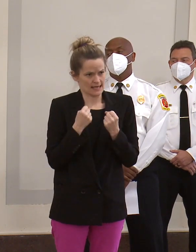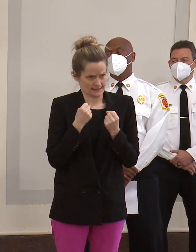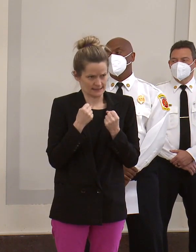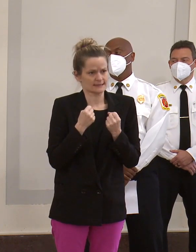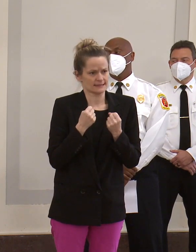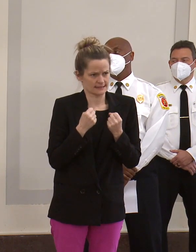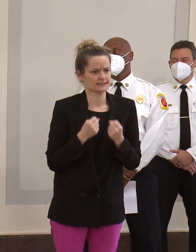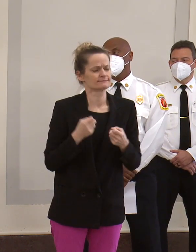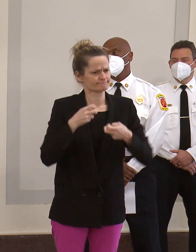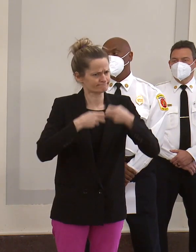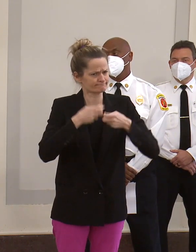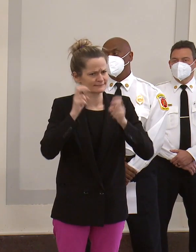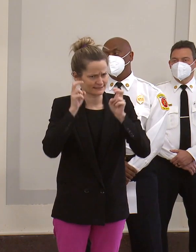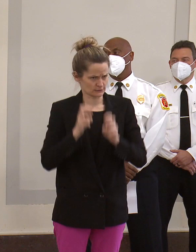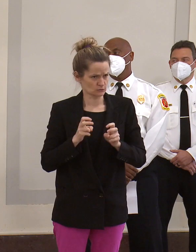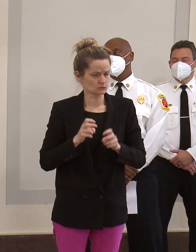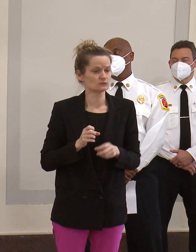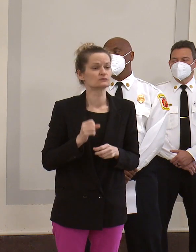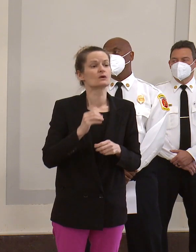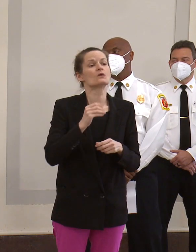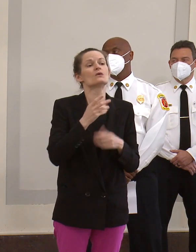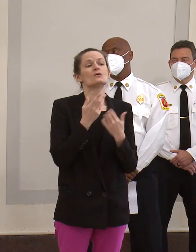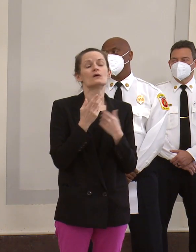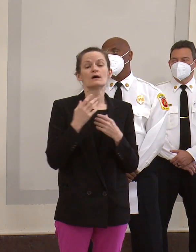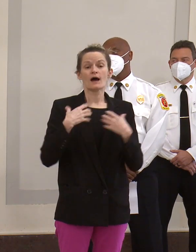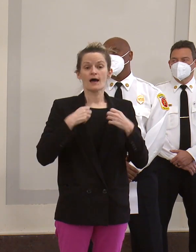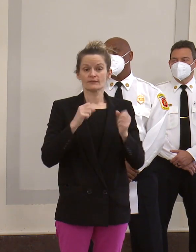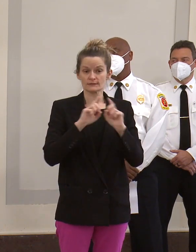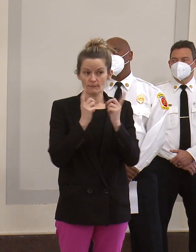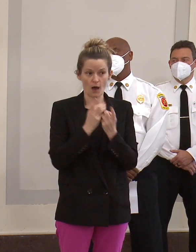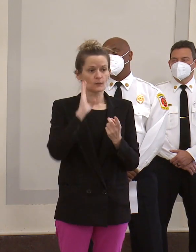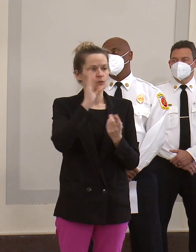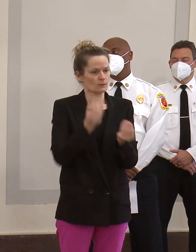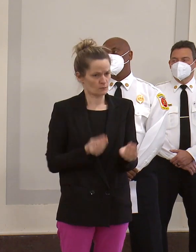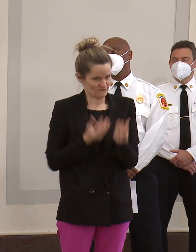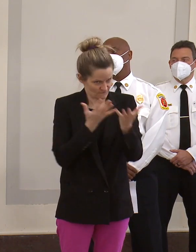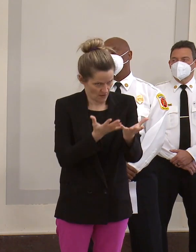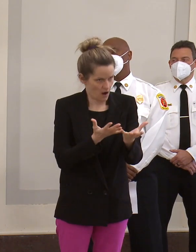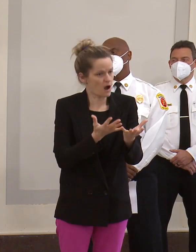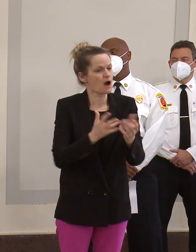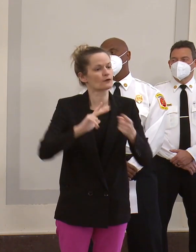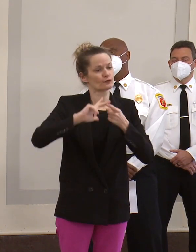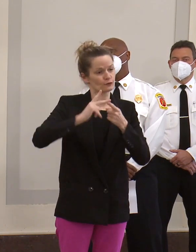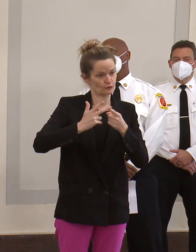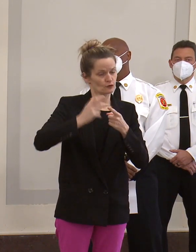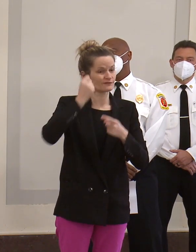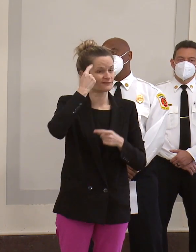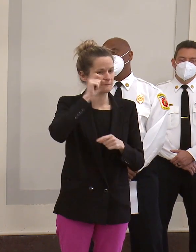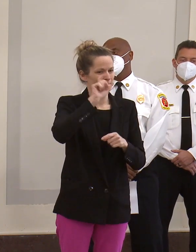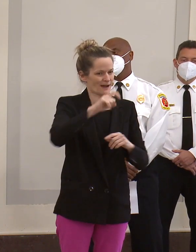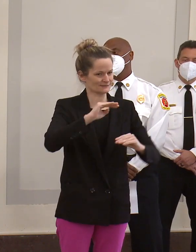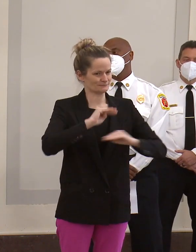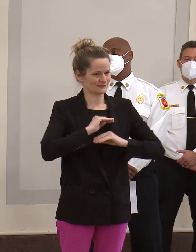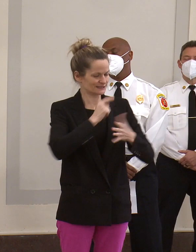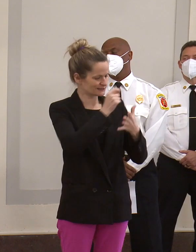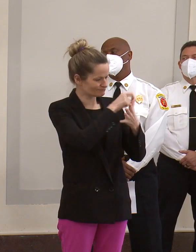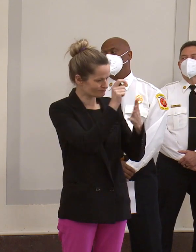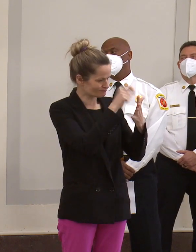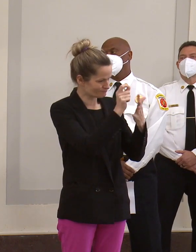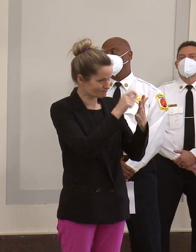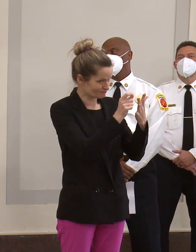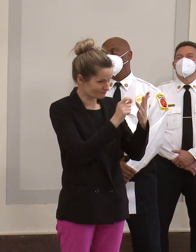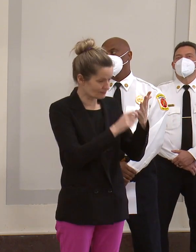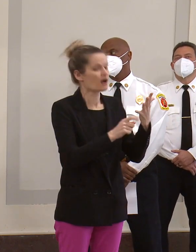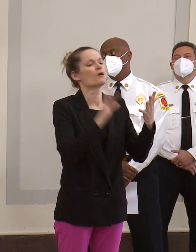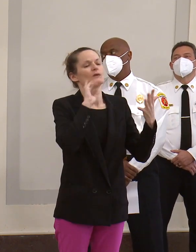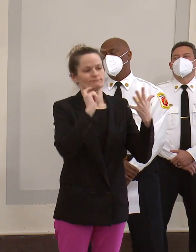Department is providing additional doses for those individuals that meet these criteria at many of our mobile response locations. Some, but